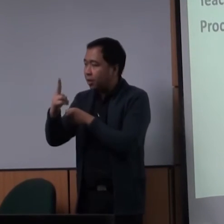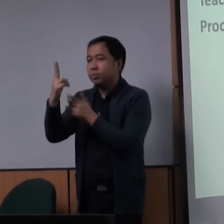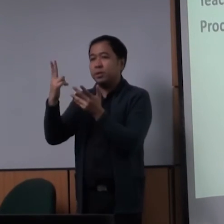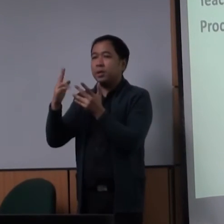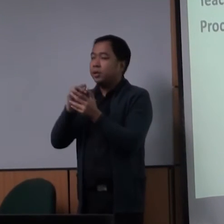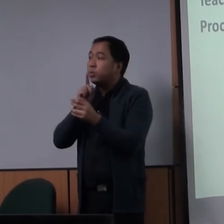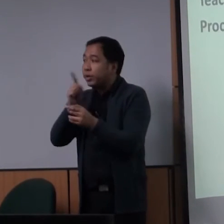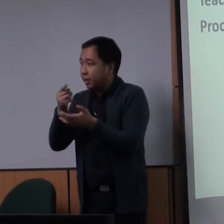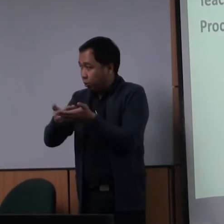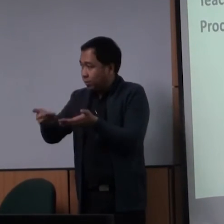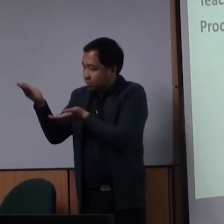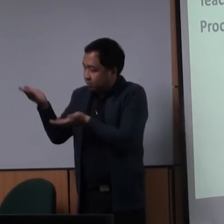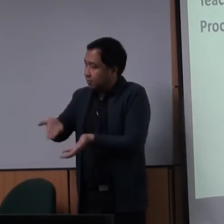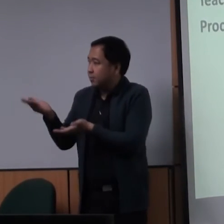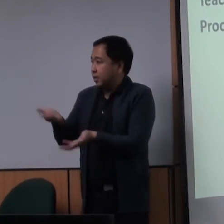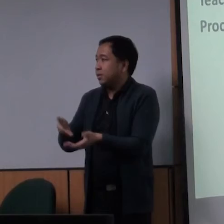objects.